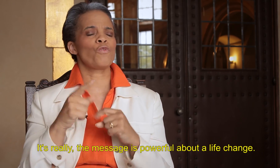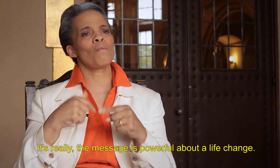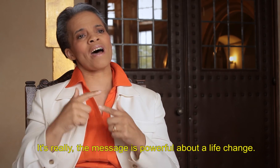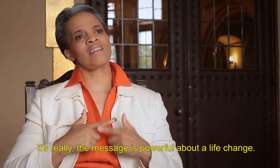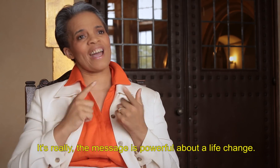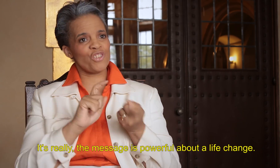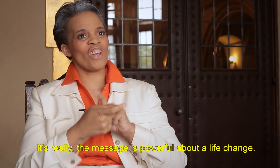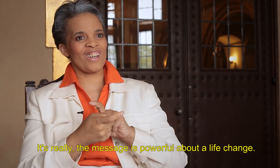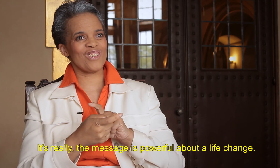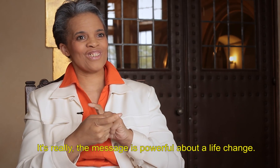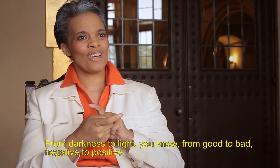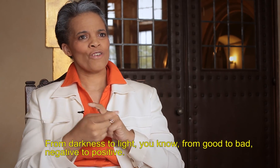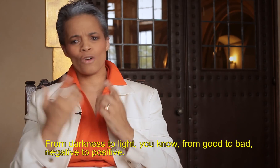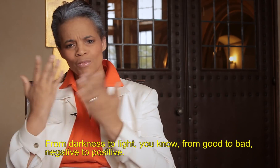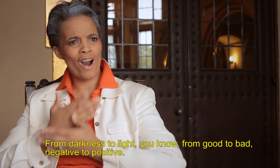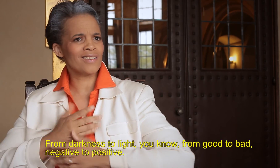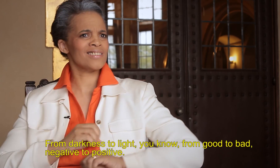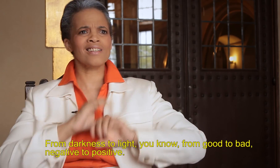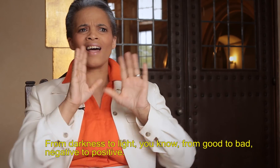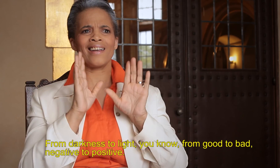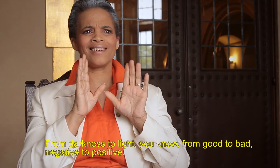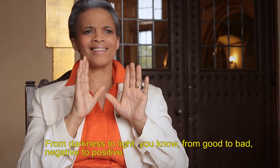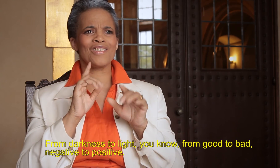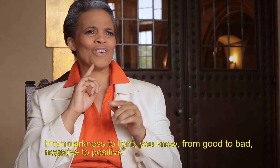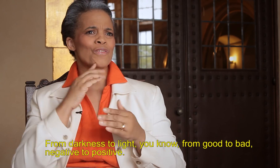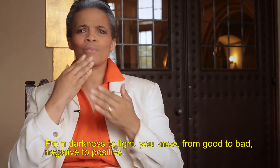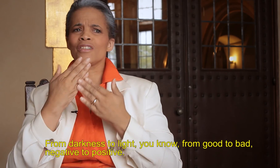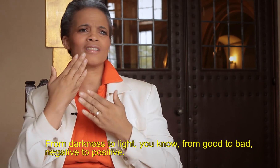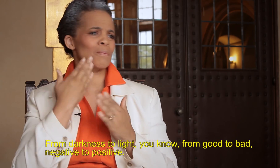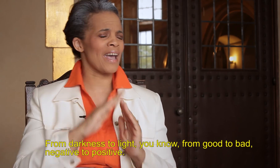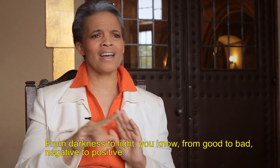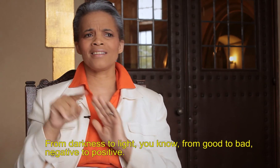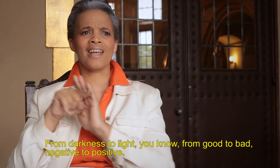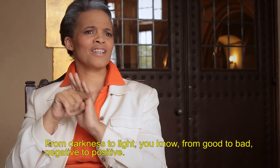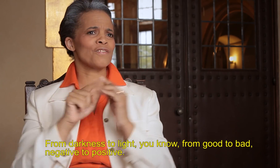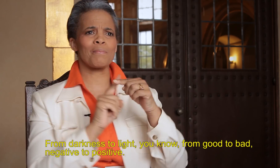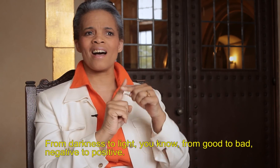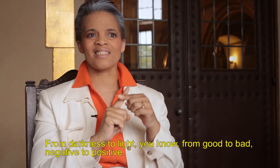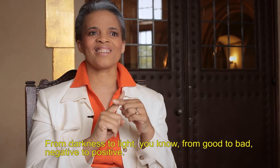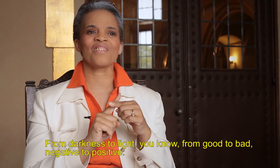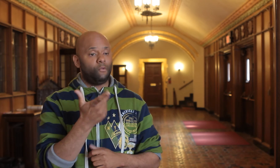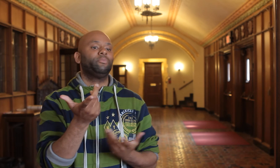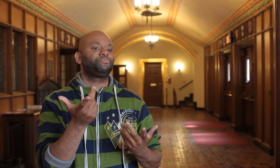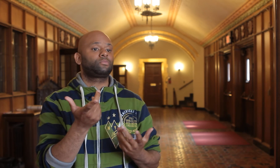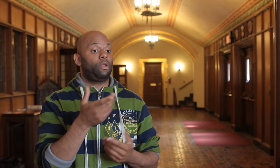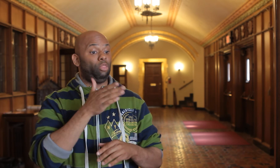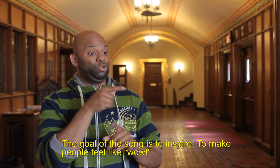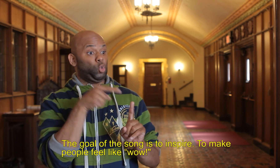powerful about a life change from darkness to light, you know, from good to bad, negative to positive. The goal